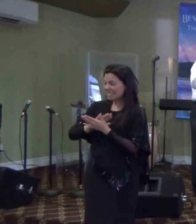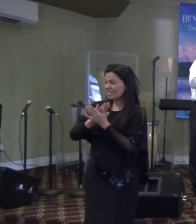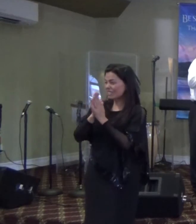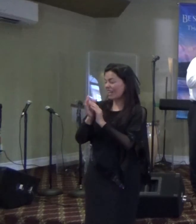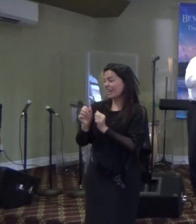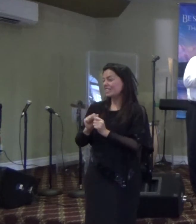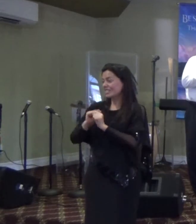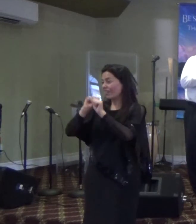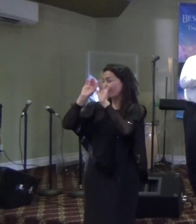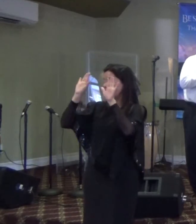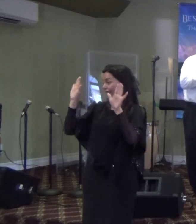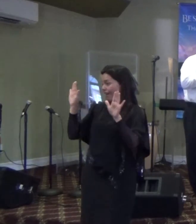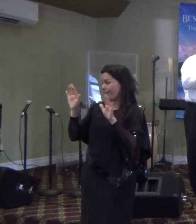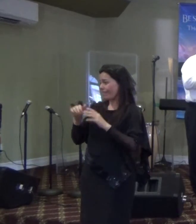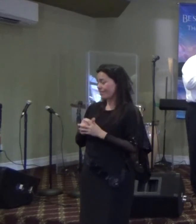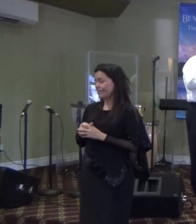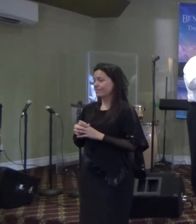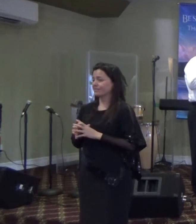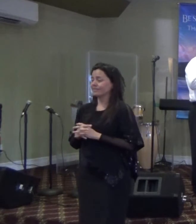God?